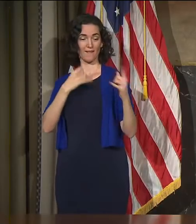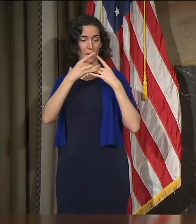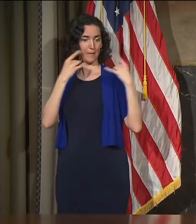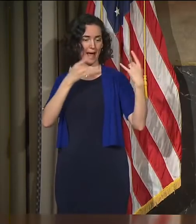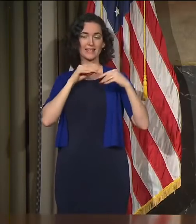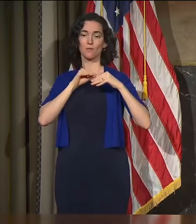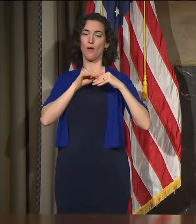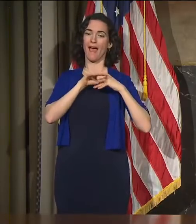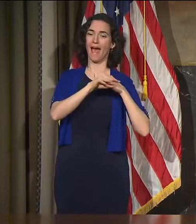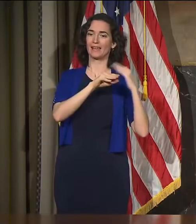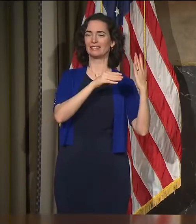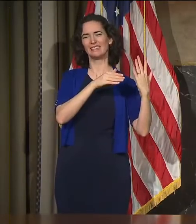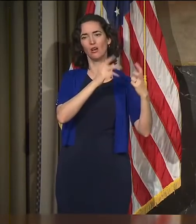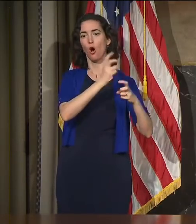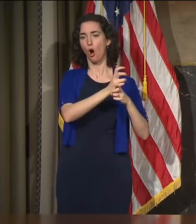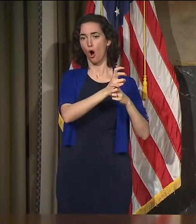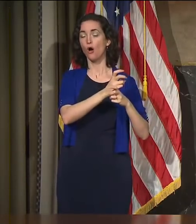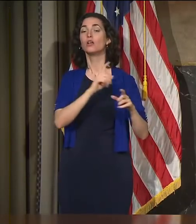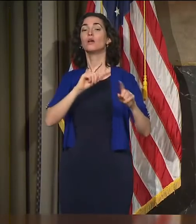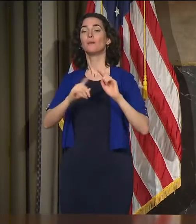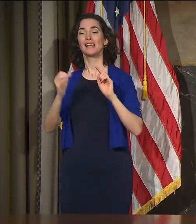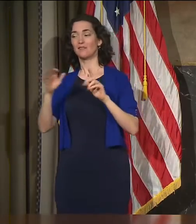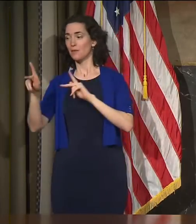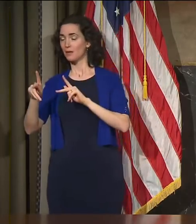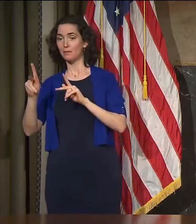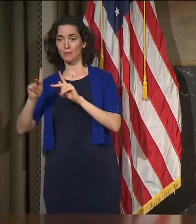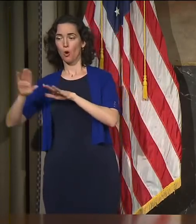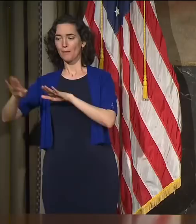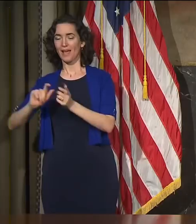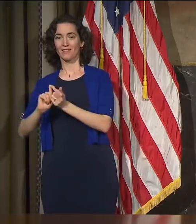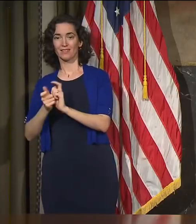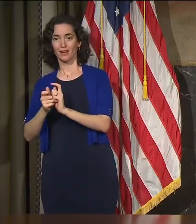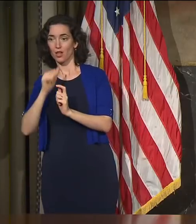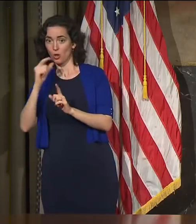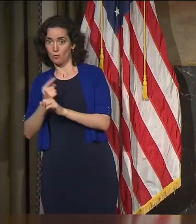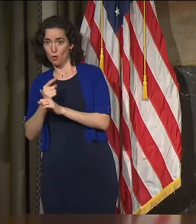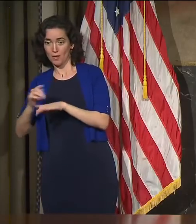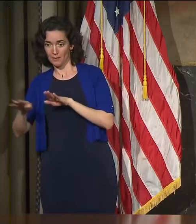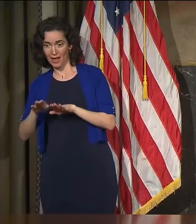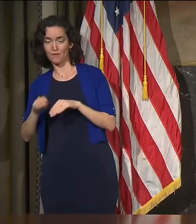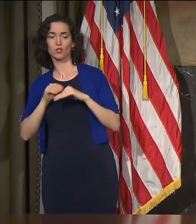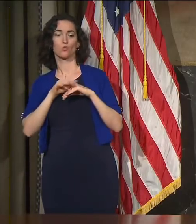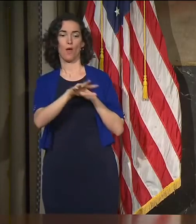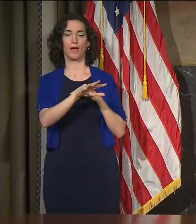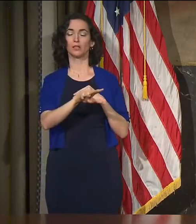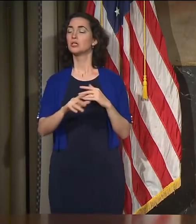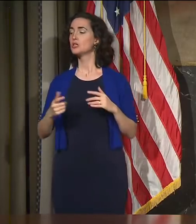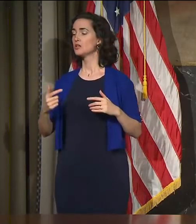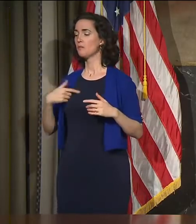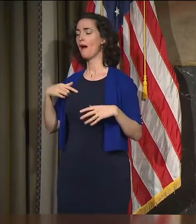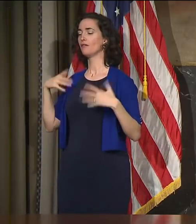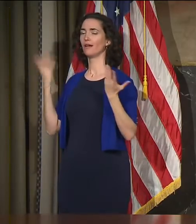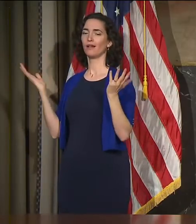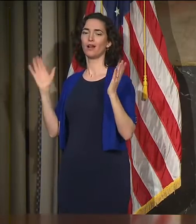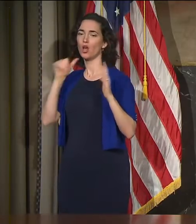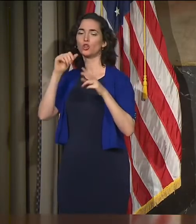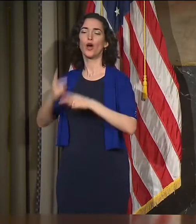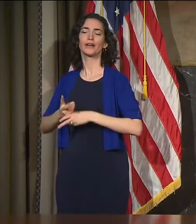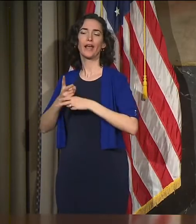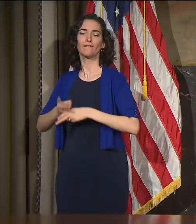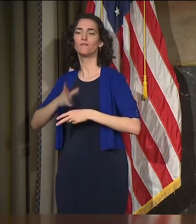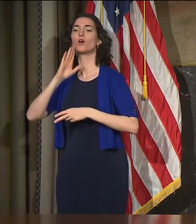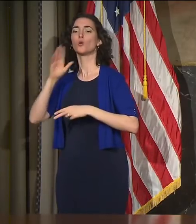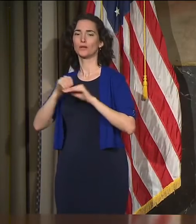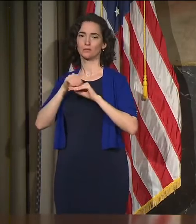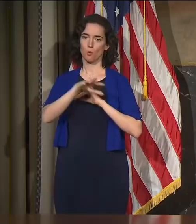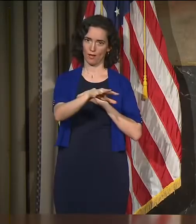covering. This virus spreads by human behavior. It only spreads if we let it spread. This virus only spreads if we let it.